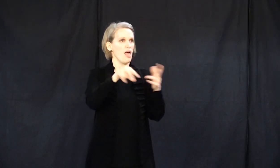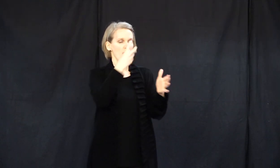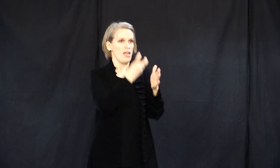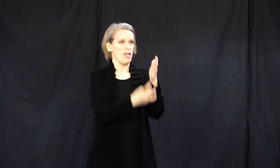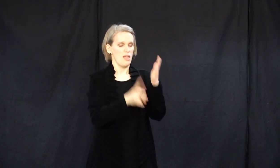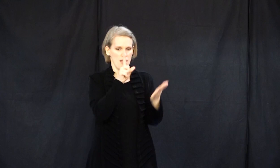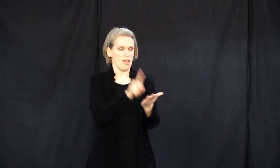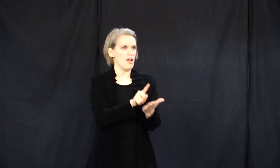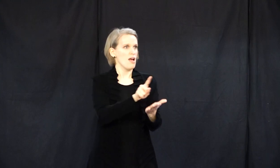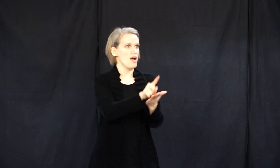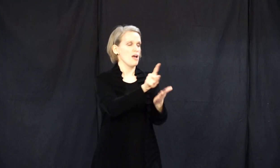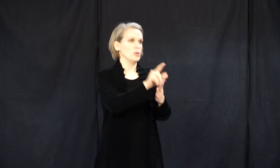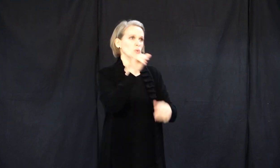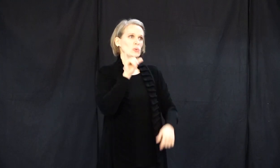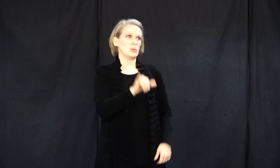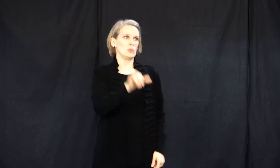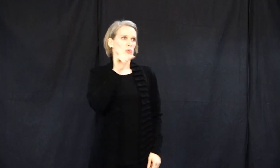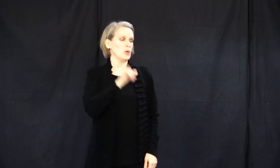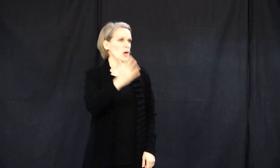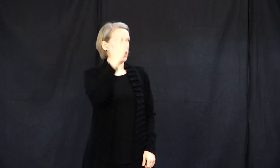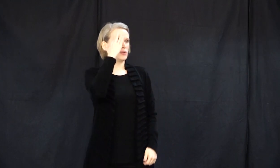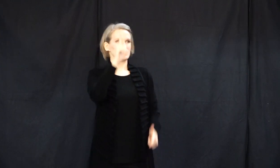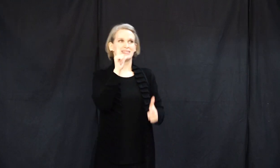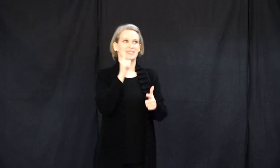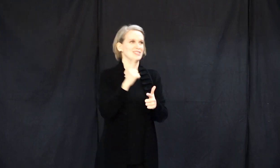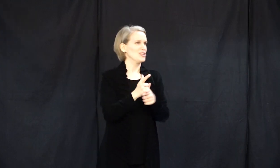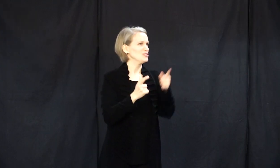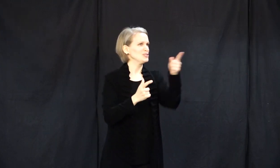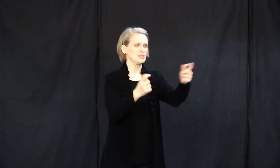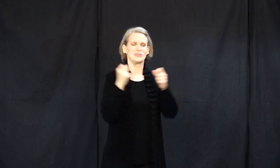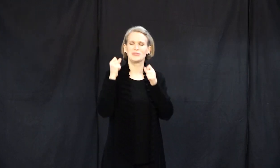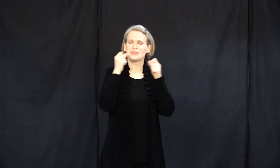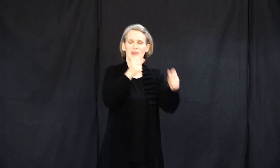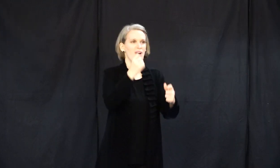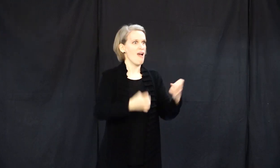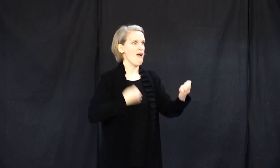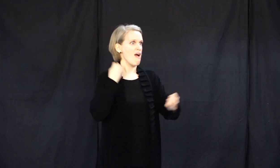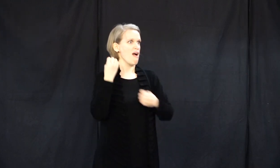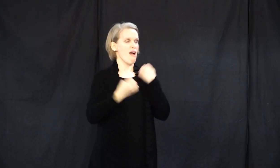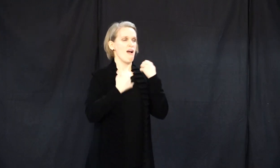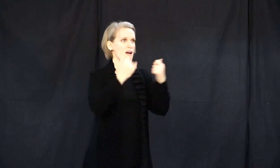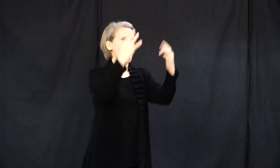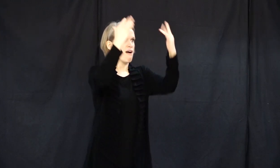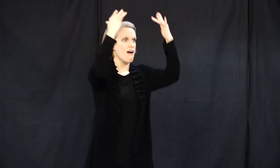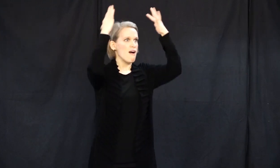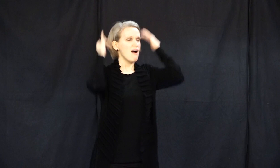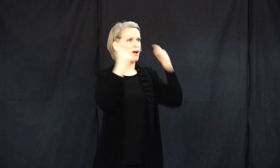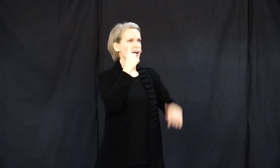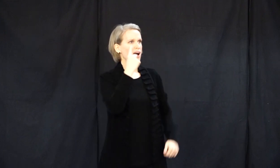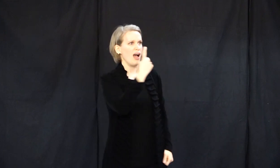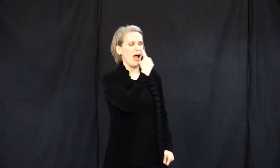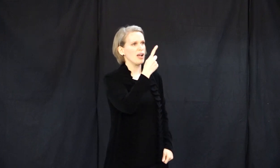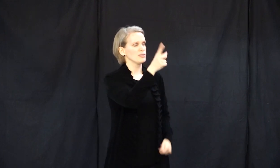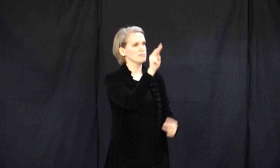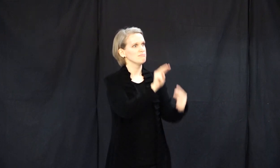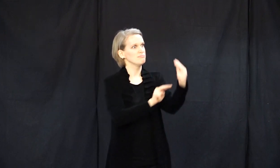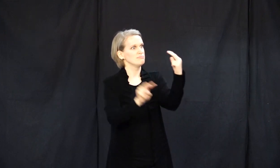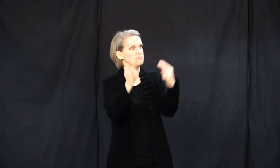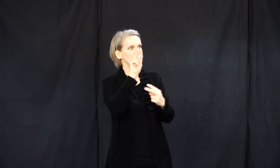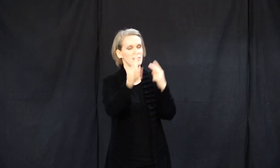And I know she is helpless. And her eyes are just helpless.